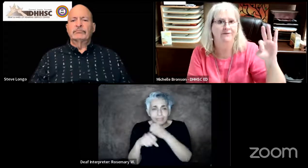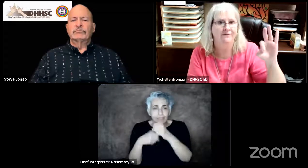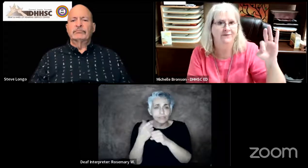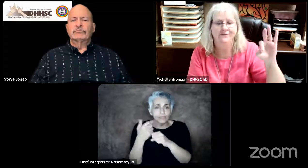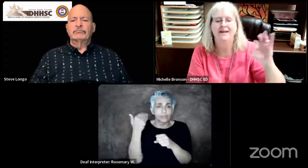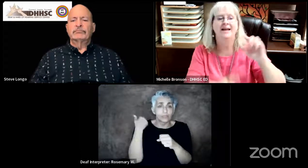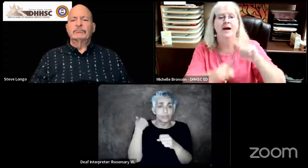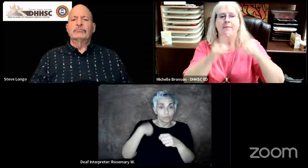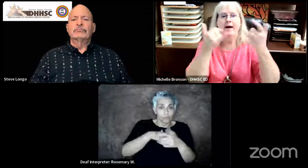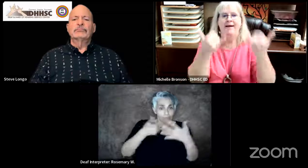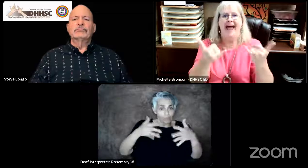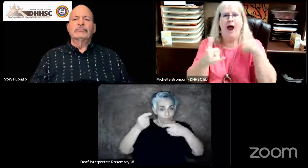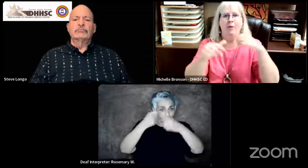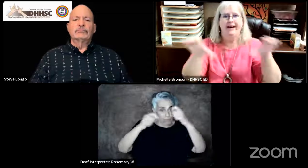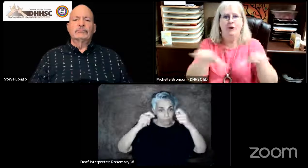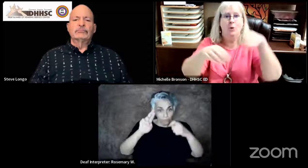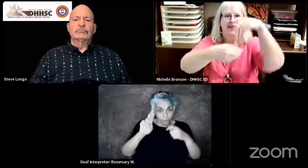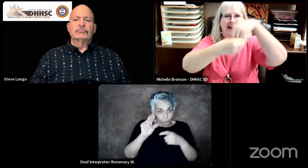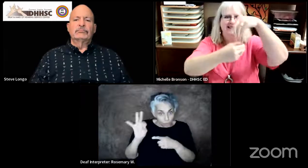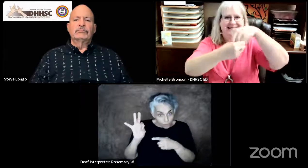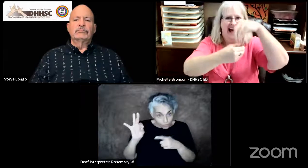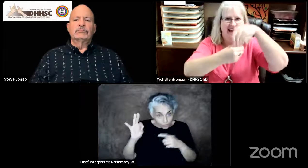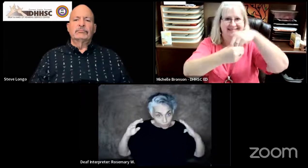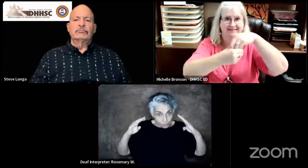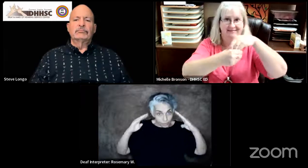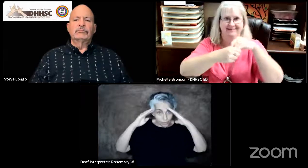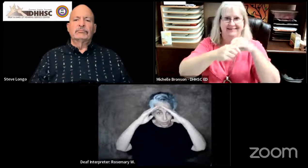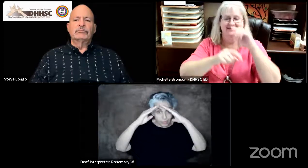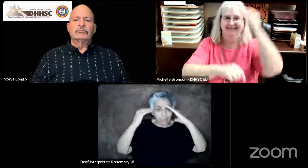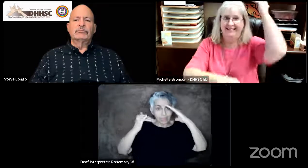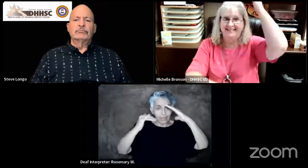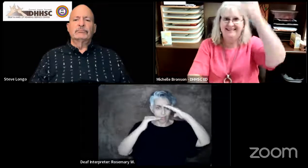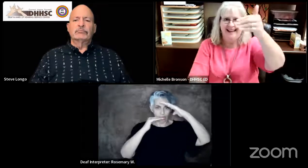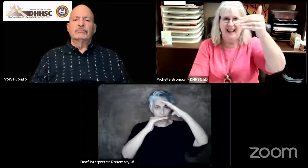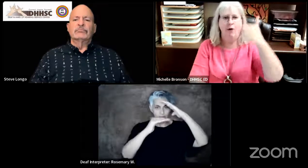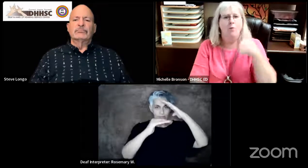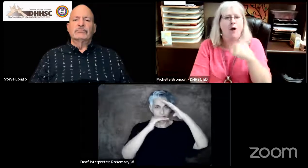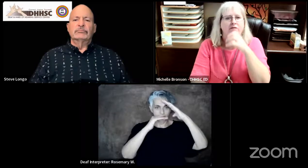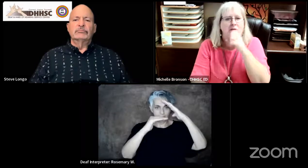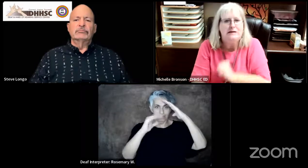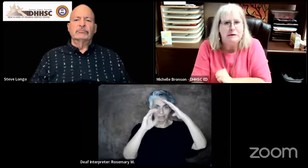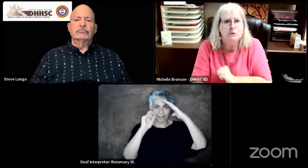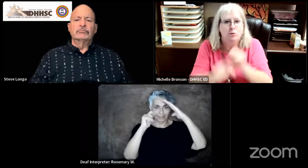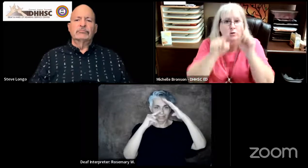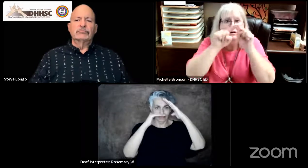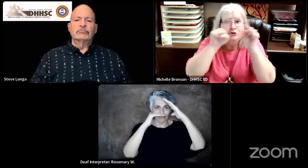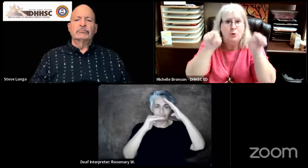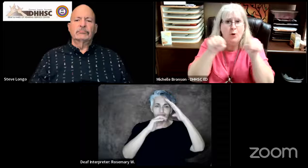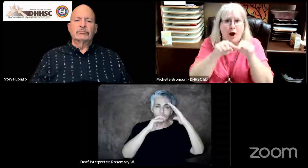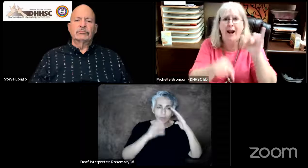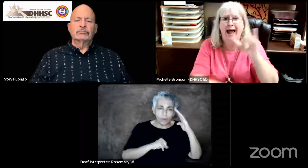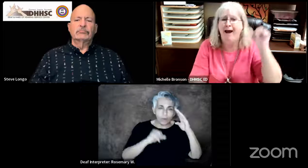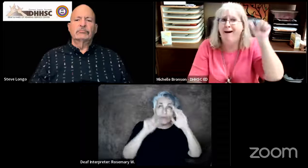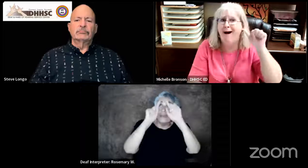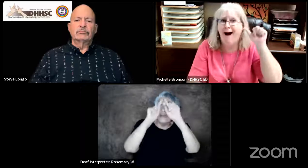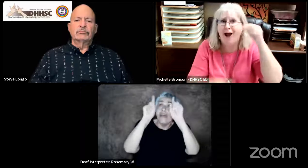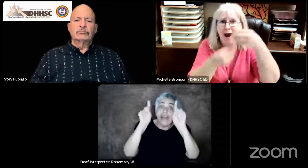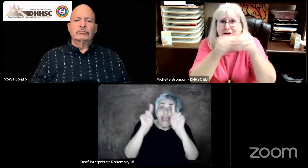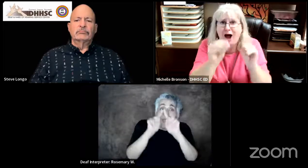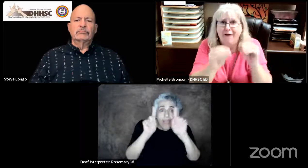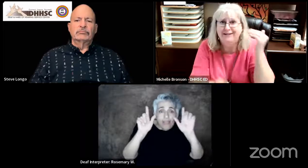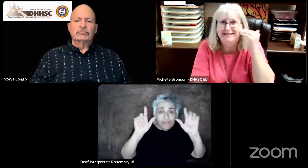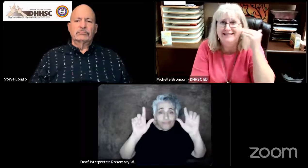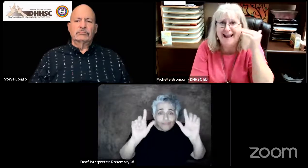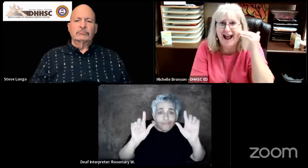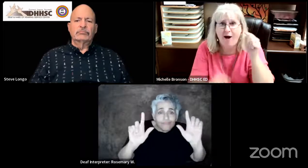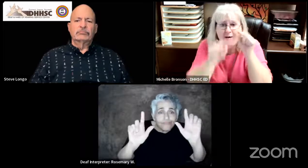6 years ago now, the roof was replaced, but now we need to take care of the inside, what we can see from the inside. The ceiling is very